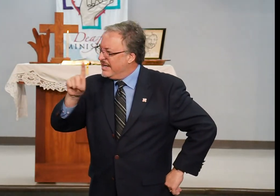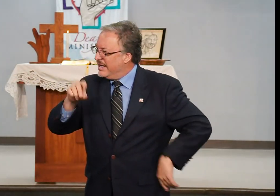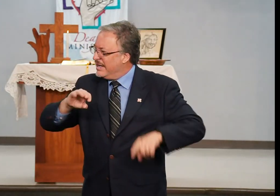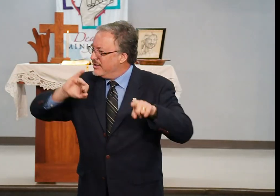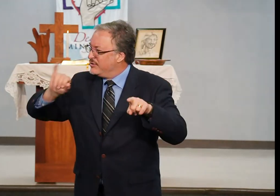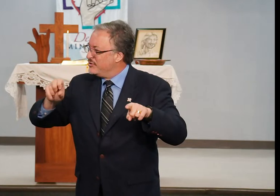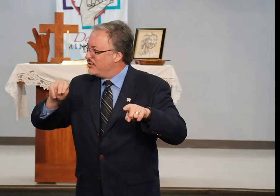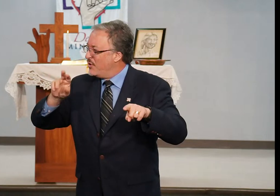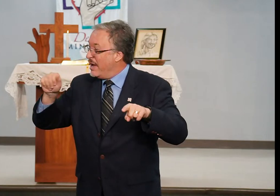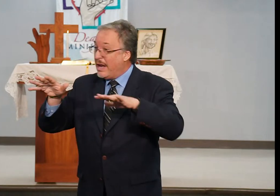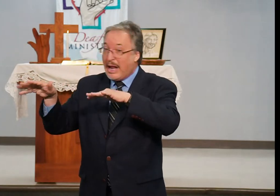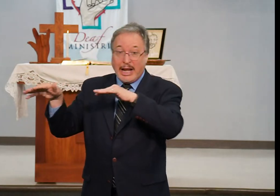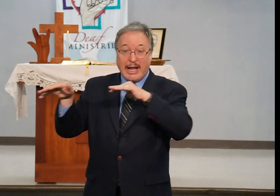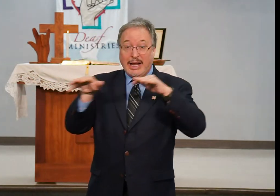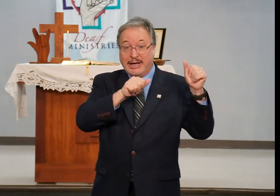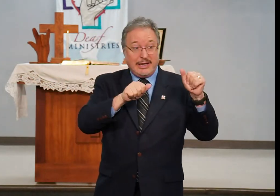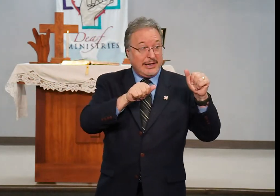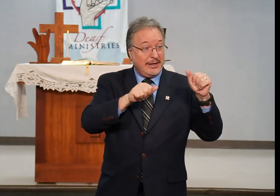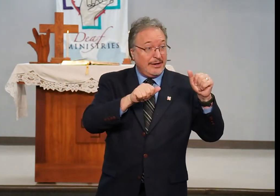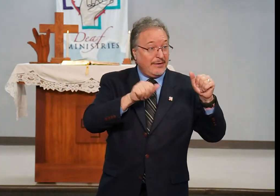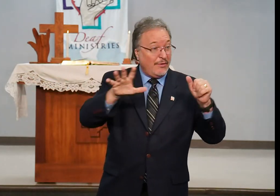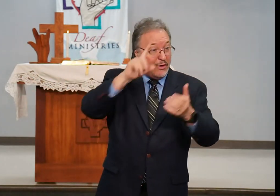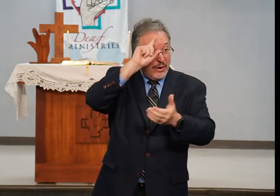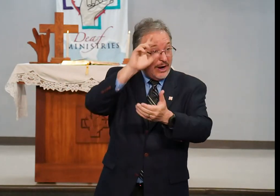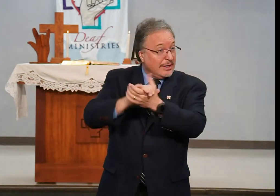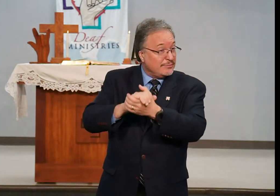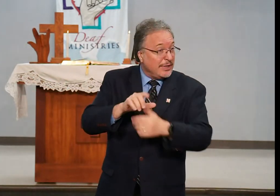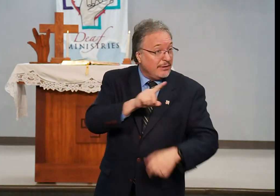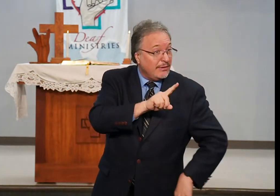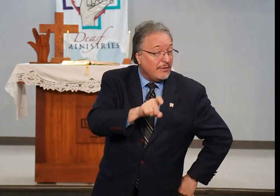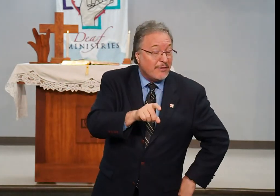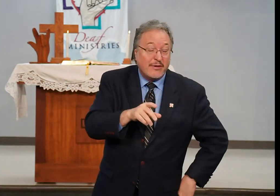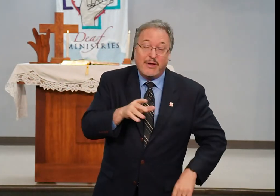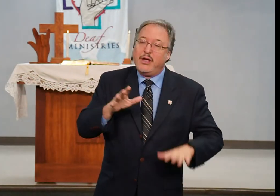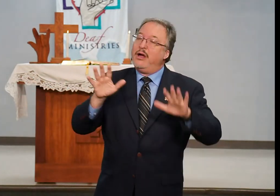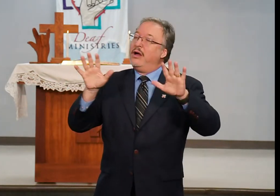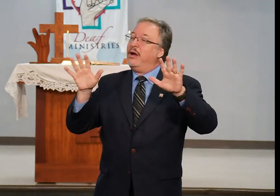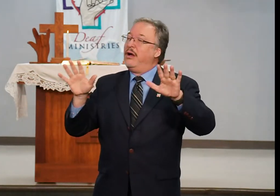So I'm wondering if Joanna had left her husband.